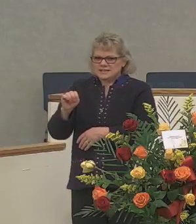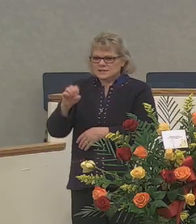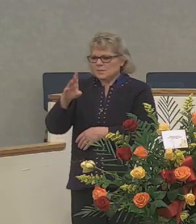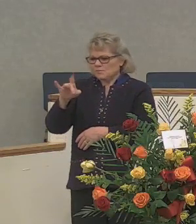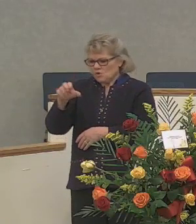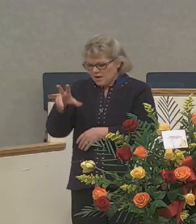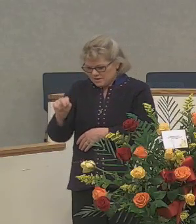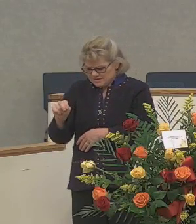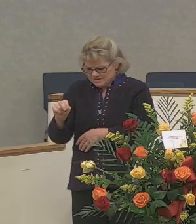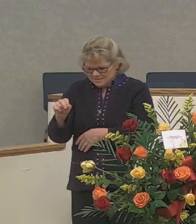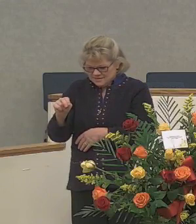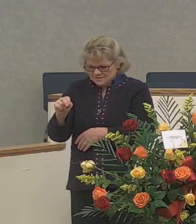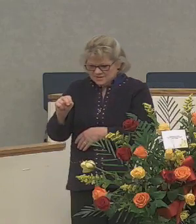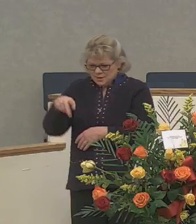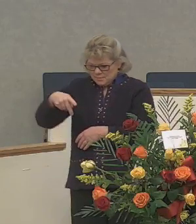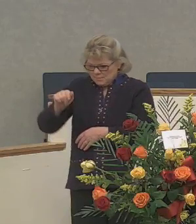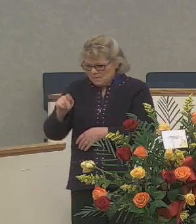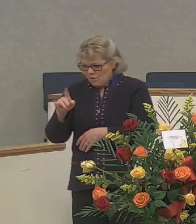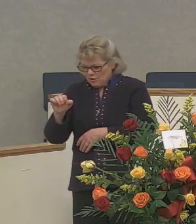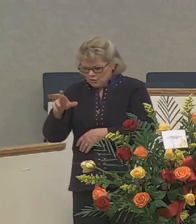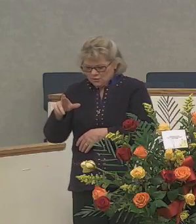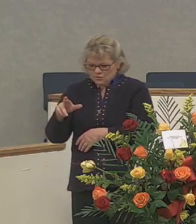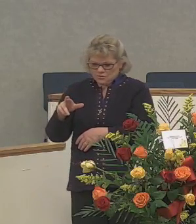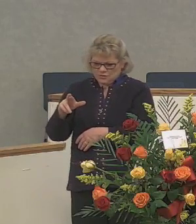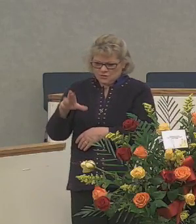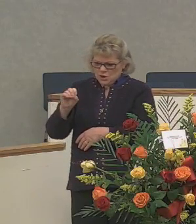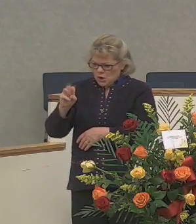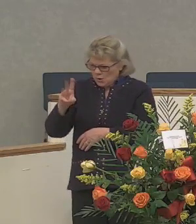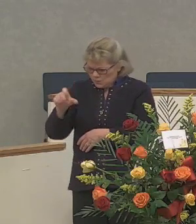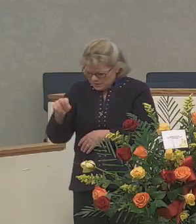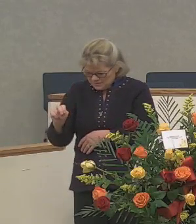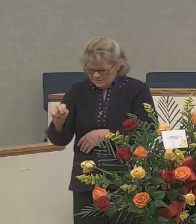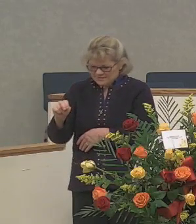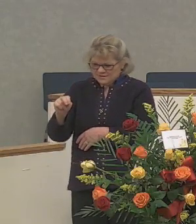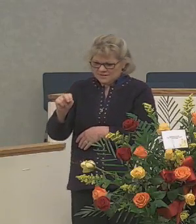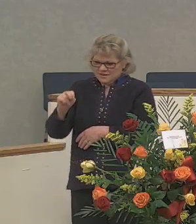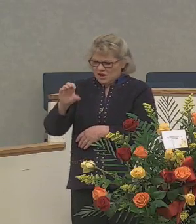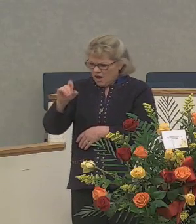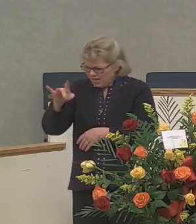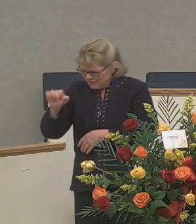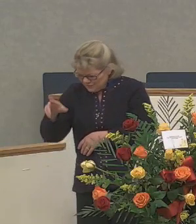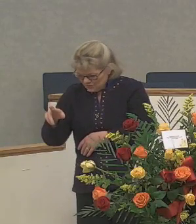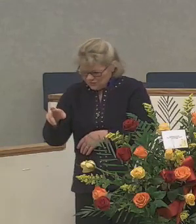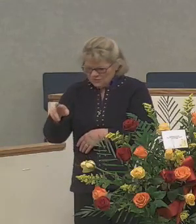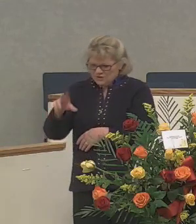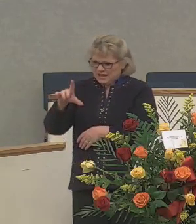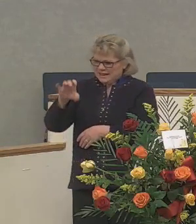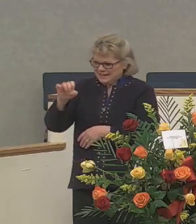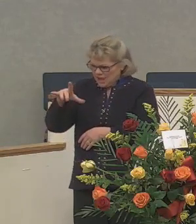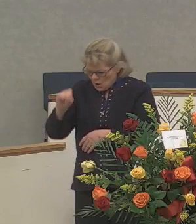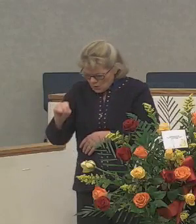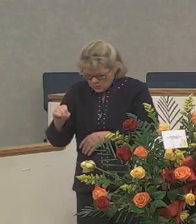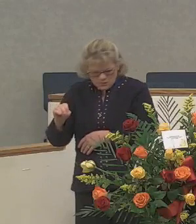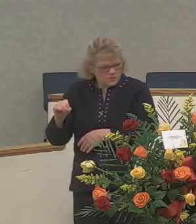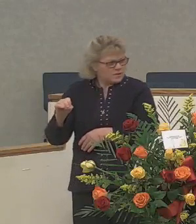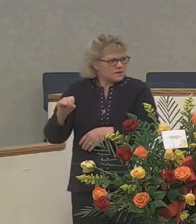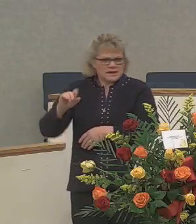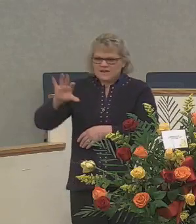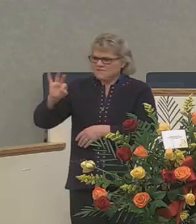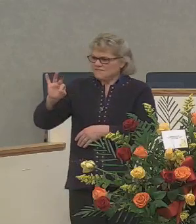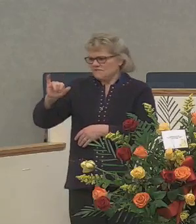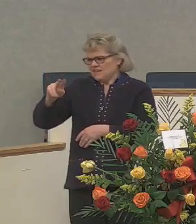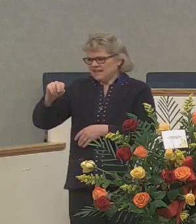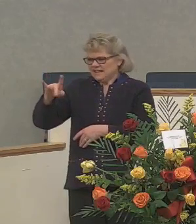Brian, Harper, Owen, Oliver, Leo, and